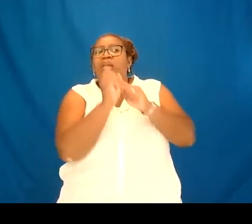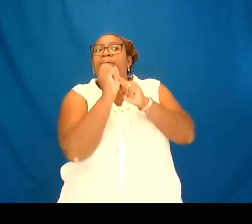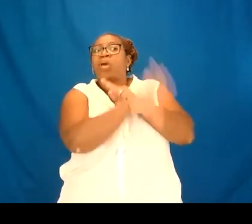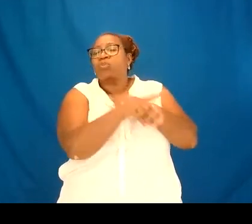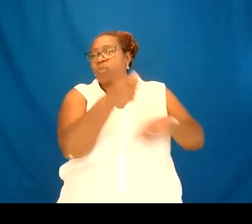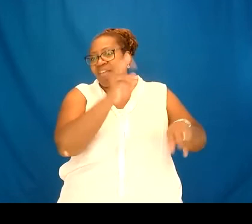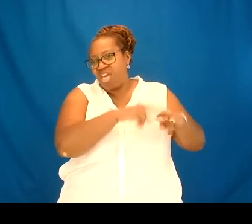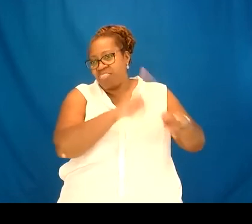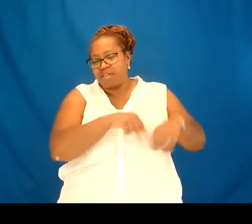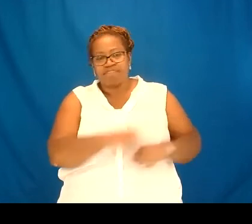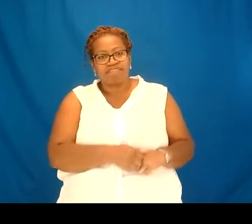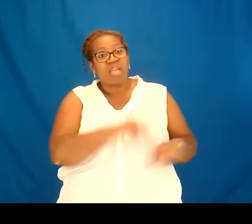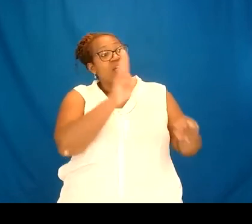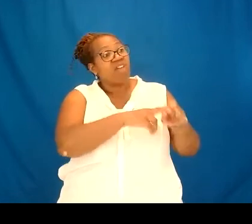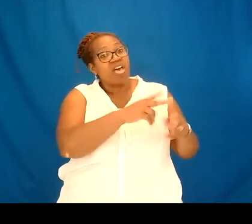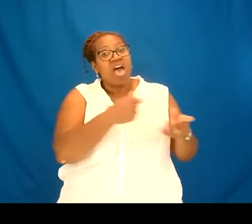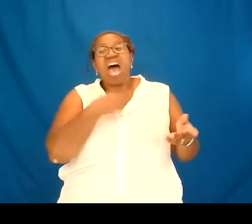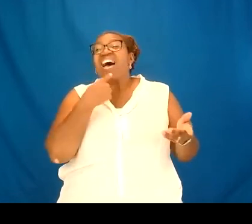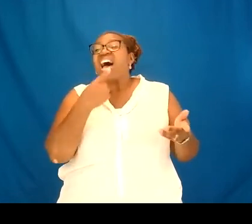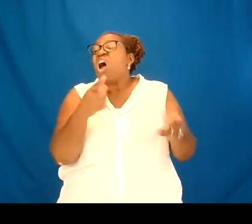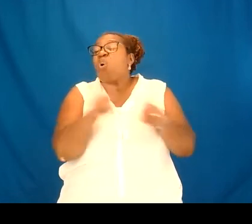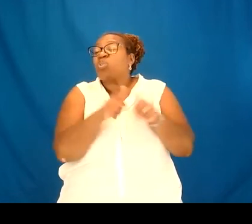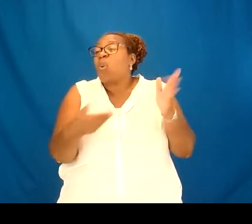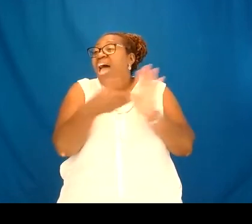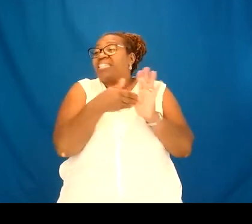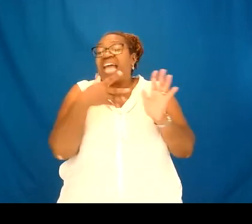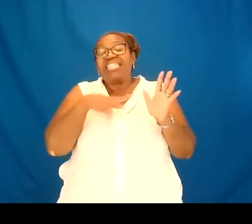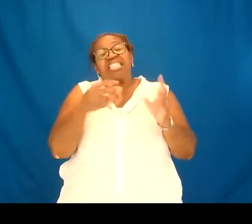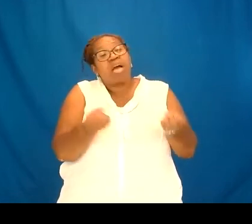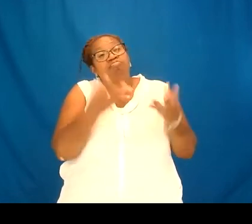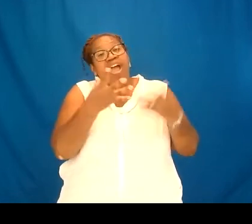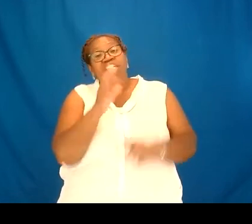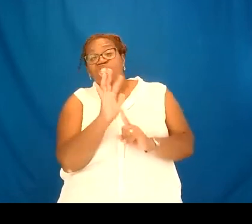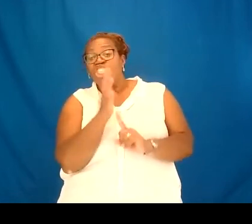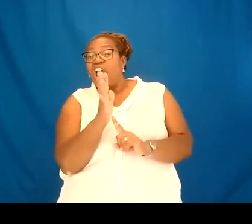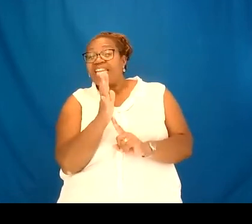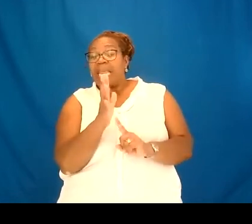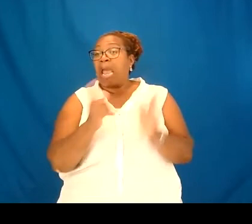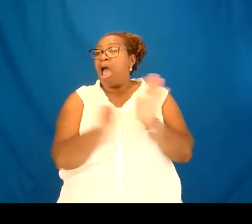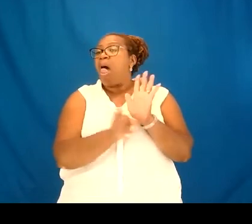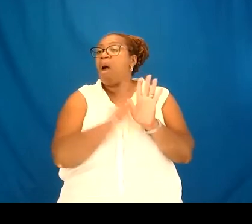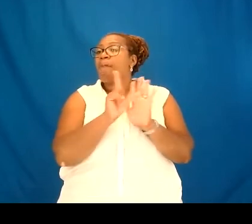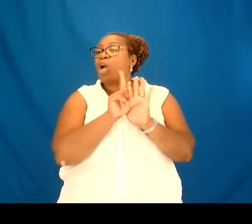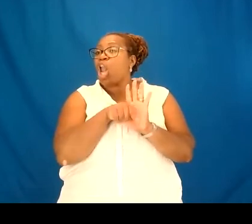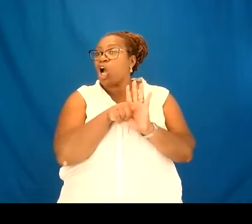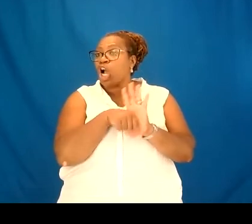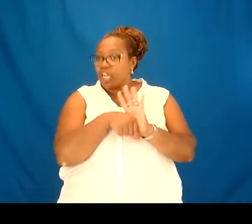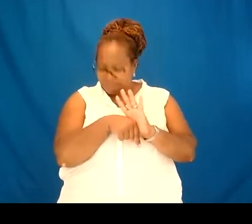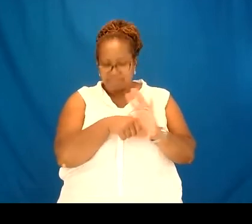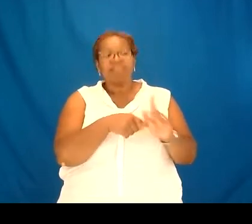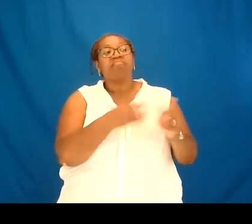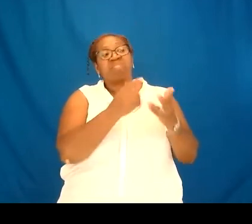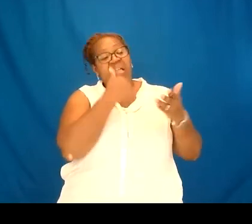I even added that I needed a bright, shiny alarm clock to wake me up at night. And yep, he got it for me. Just like many people